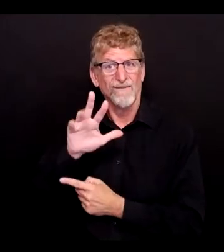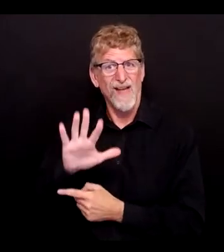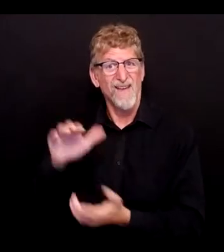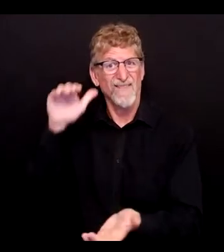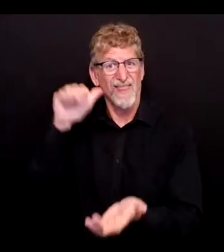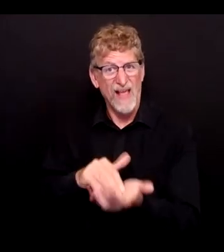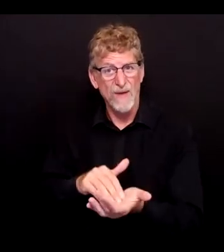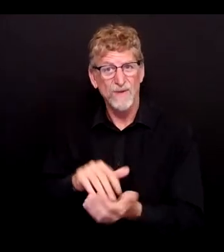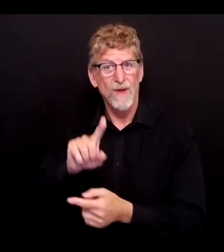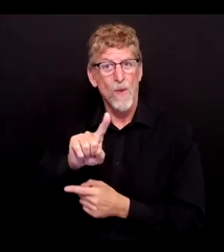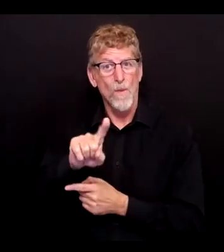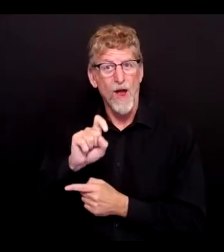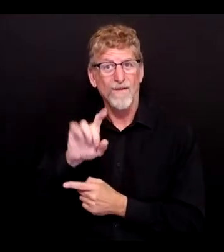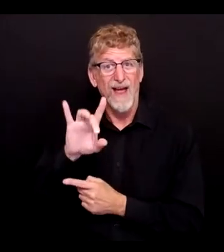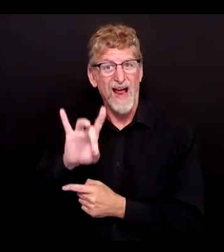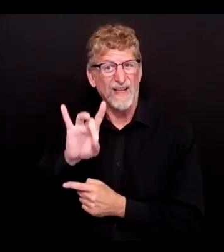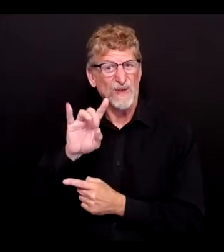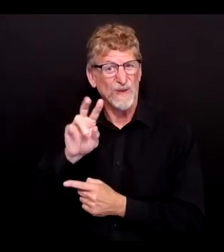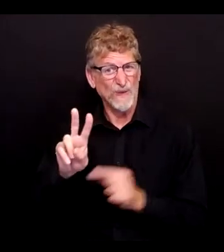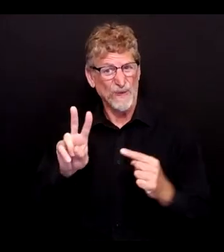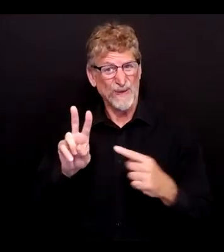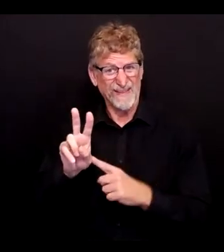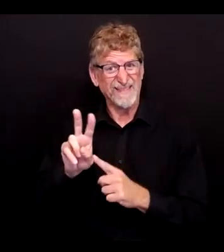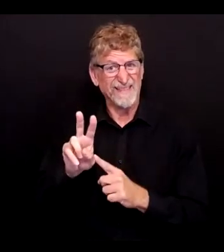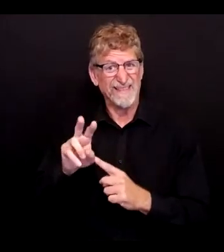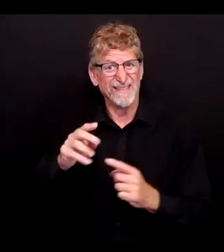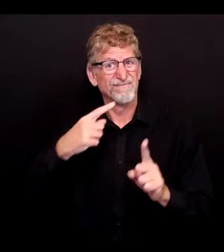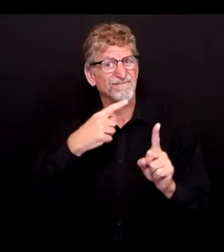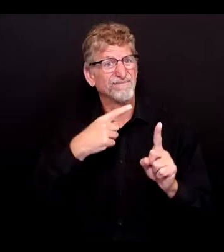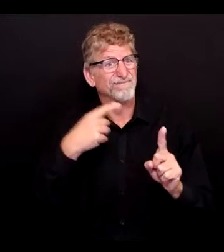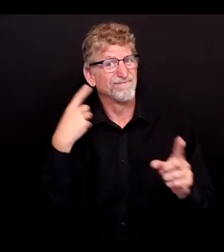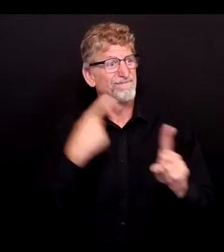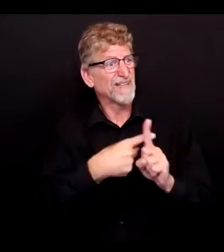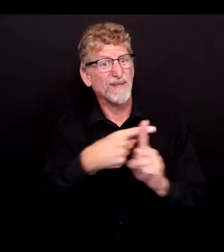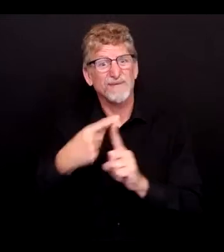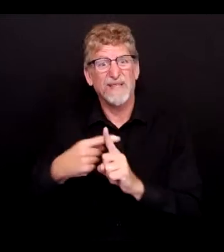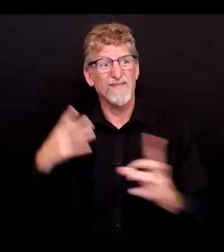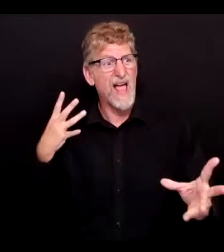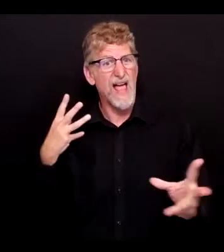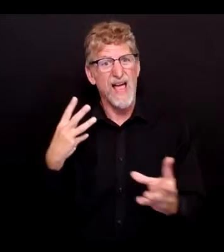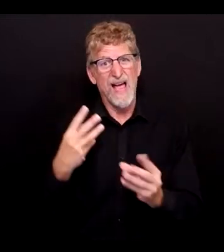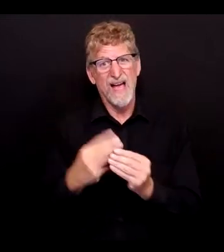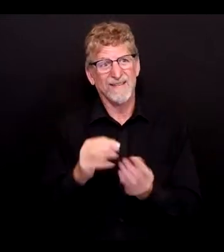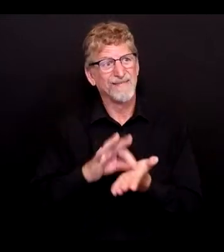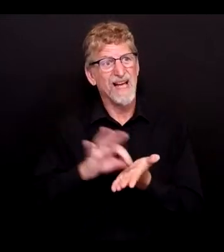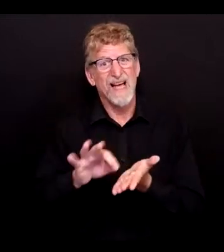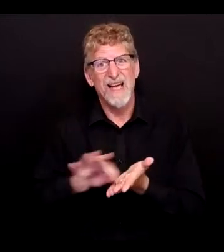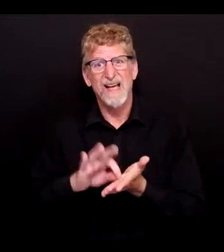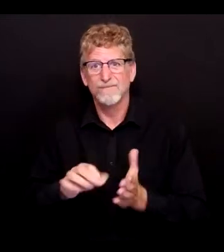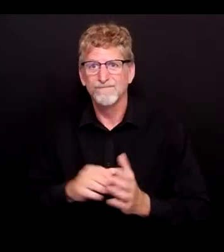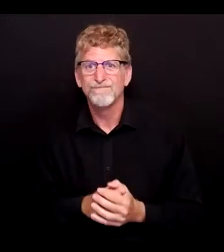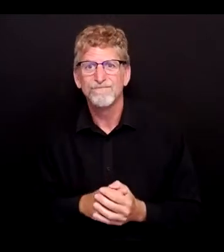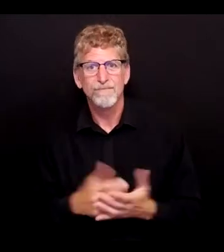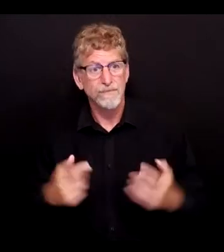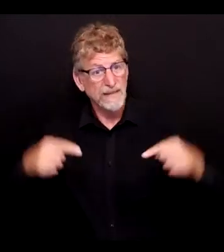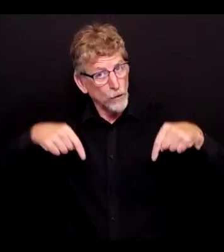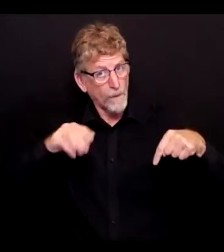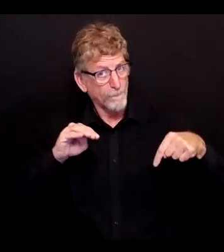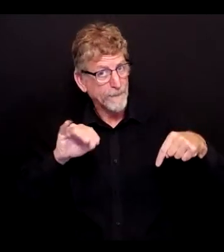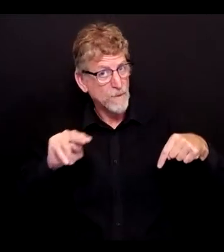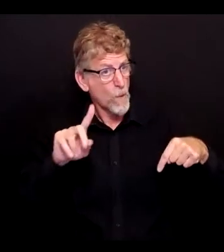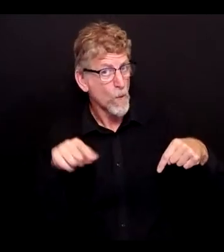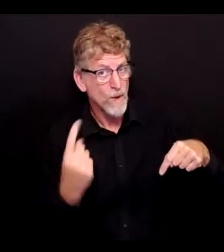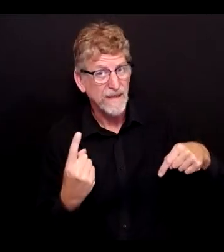535,182 laboratory confirmed cases of COVID-19 since the start of the pandemic here in Minnesota. The rate of